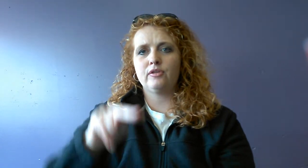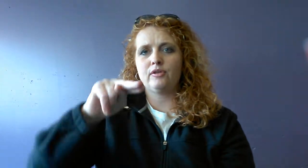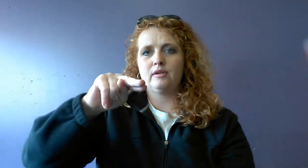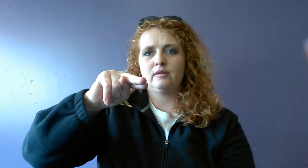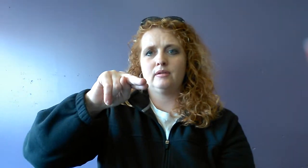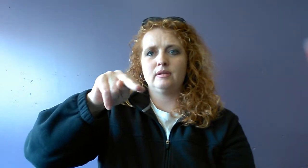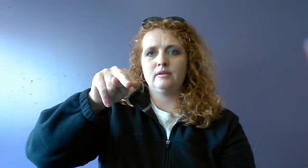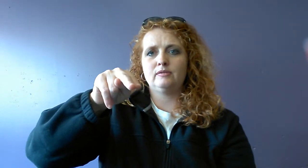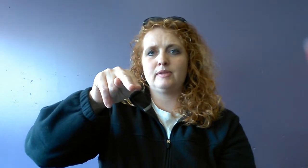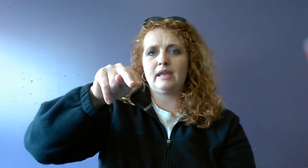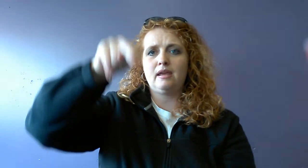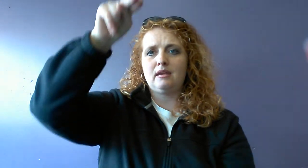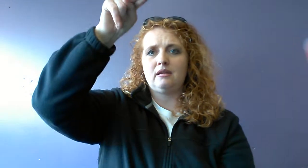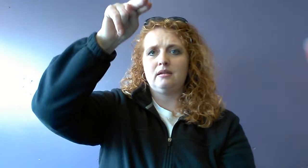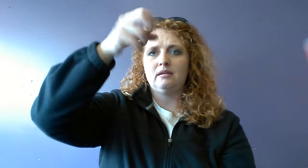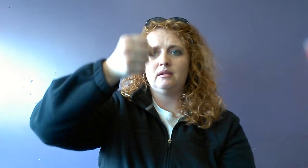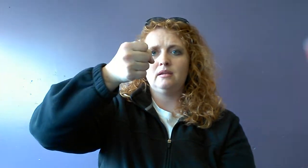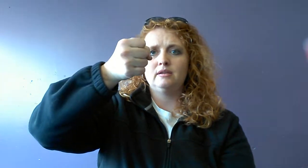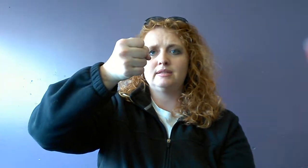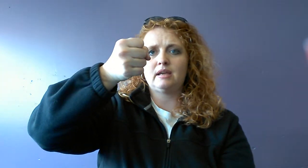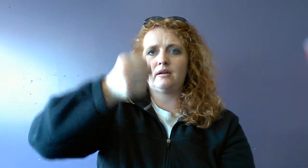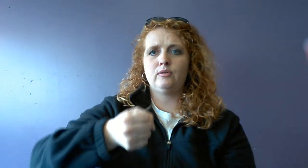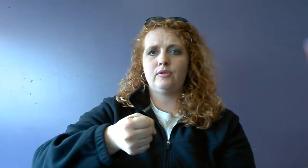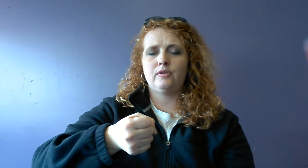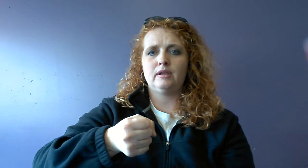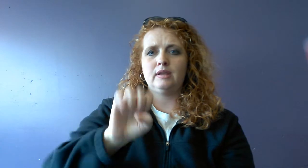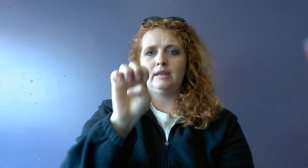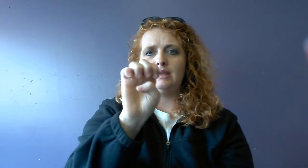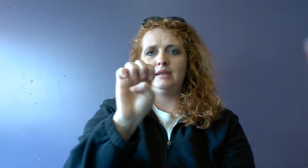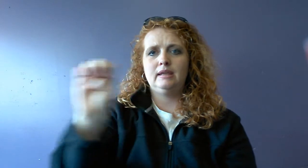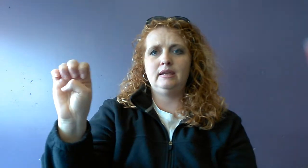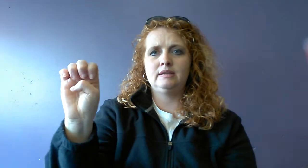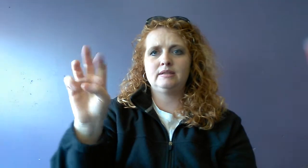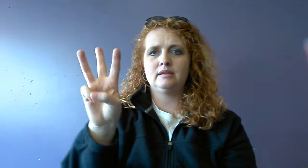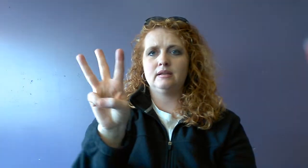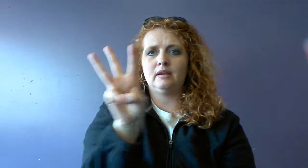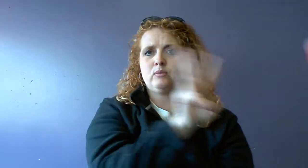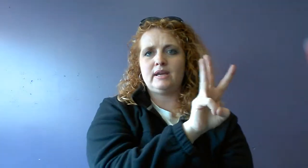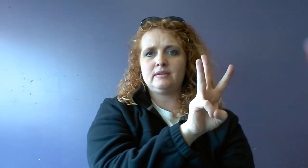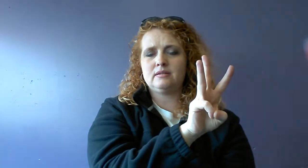North is with N, south, east, and west.